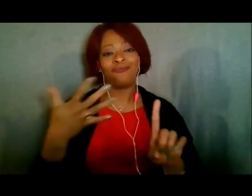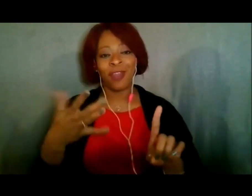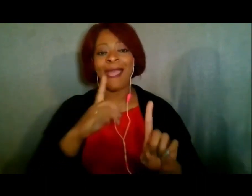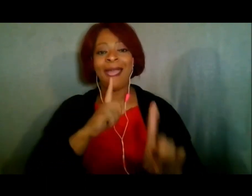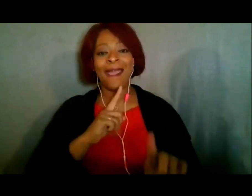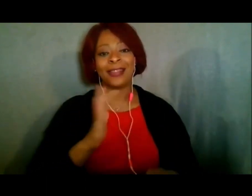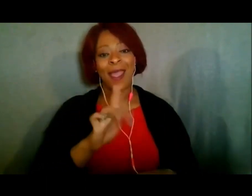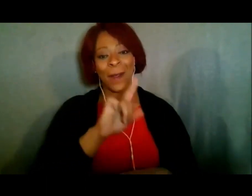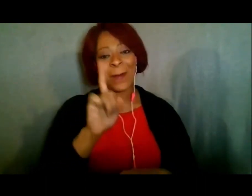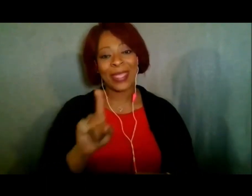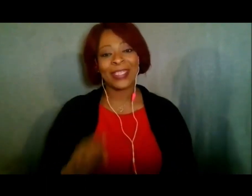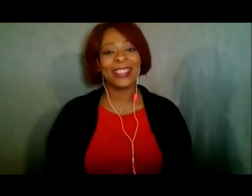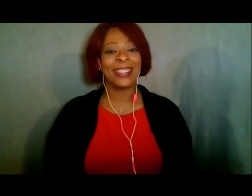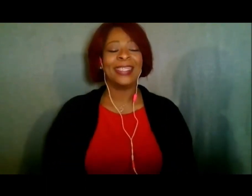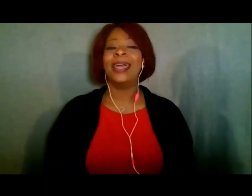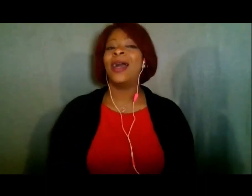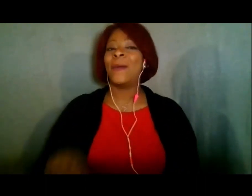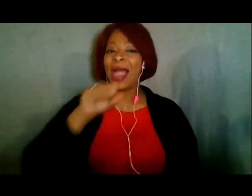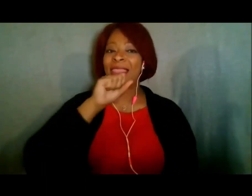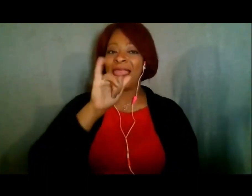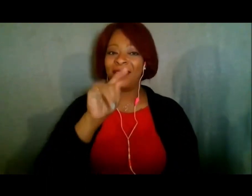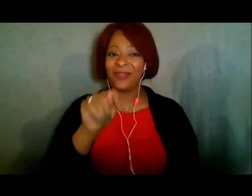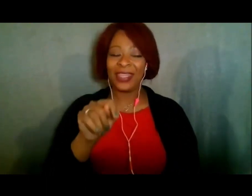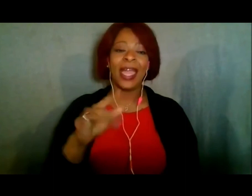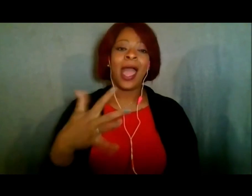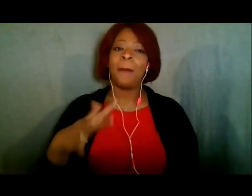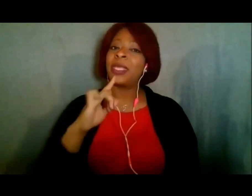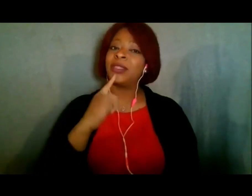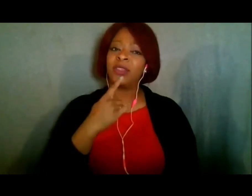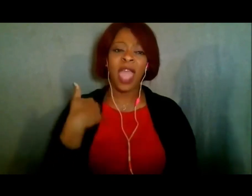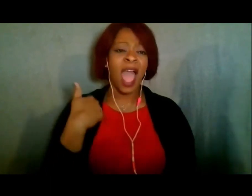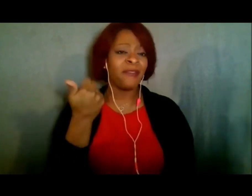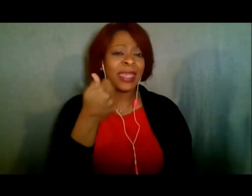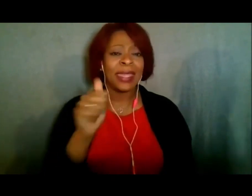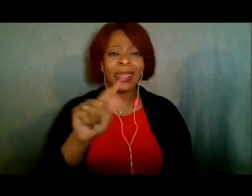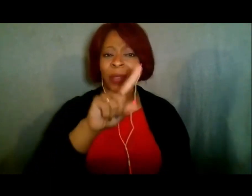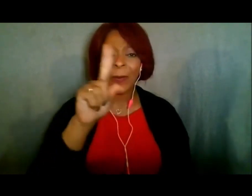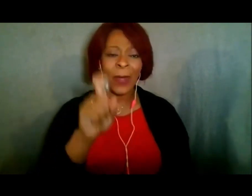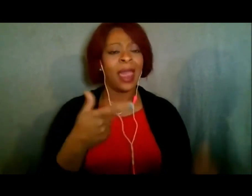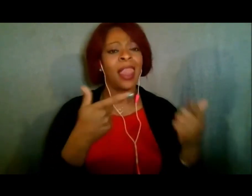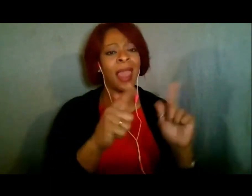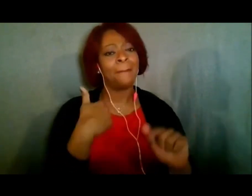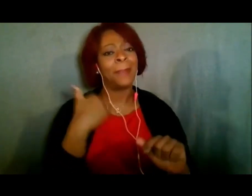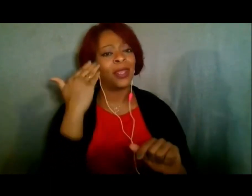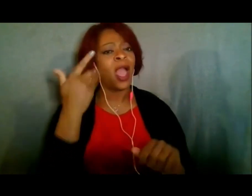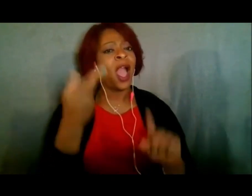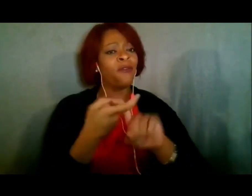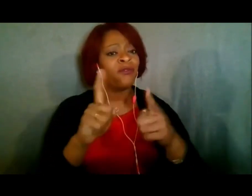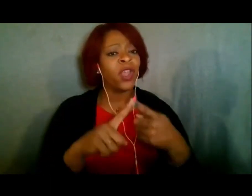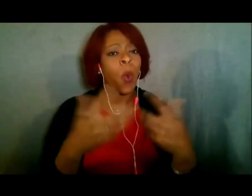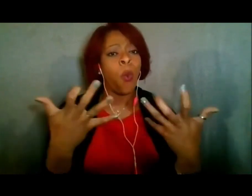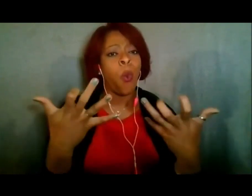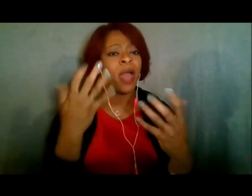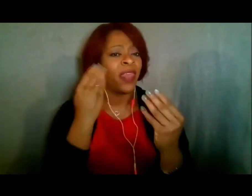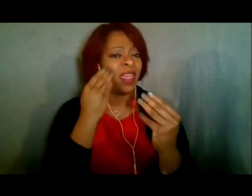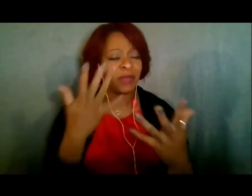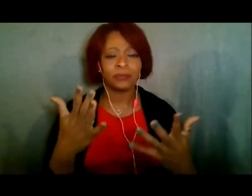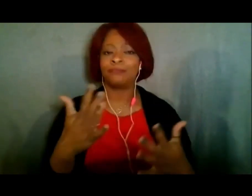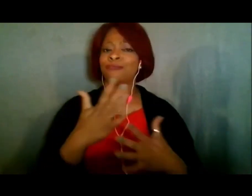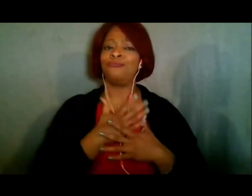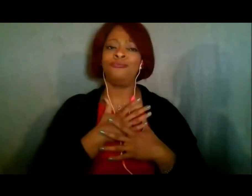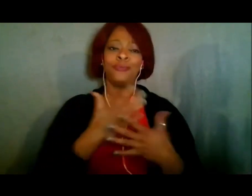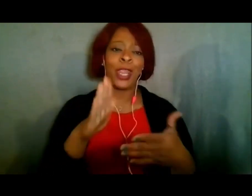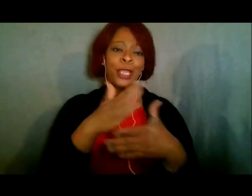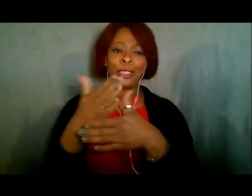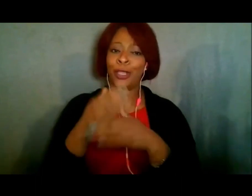answering questions. Oh, I love it. And I'm serious. If y'all have more, let me know. If you have friends that want this, I'm happy to do